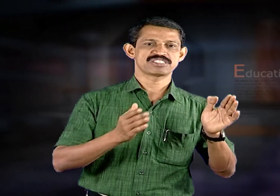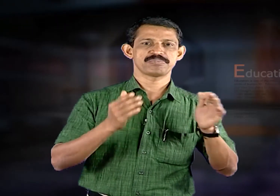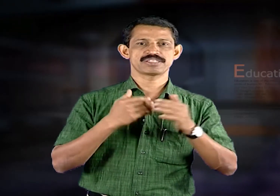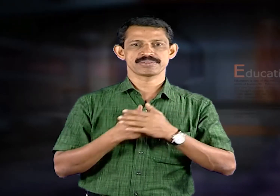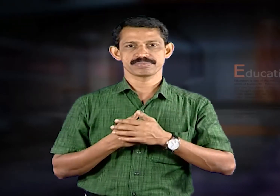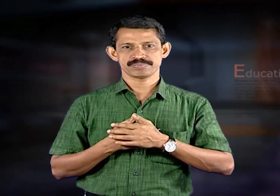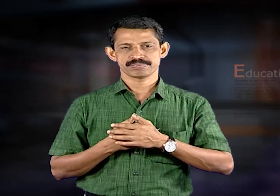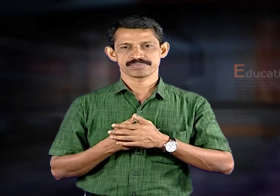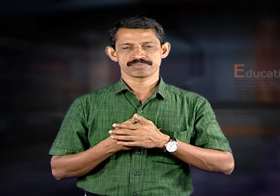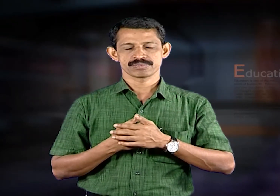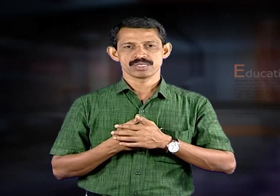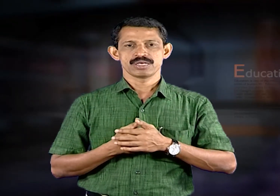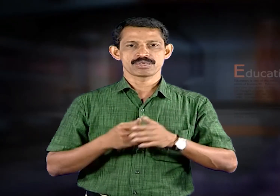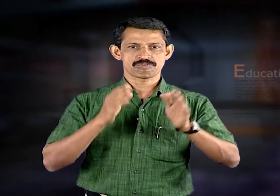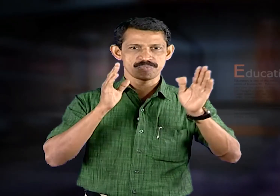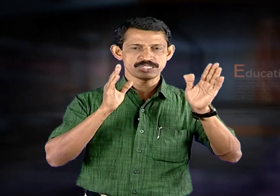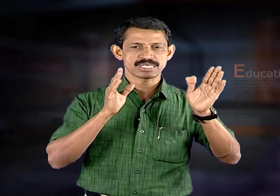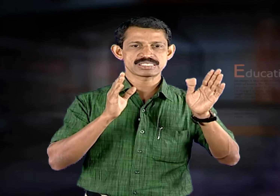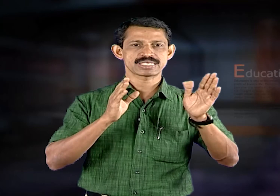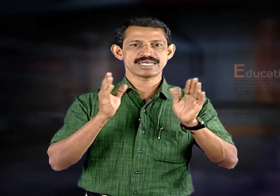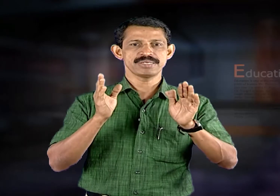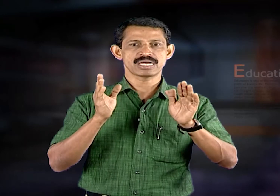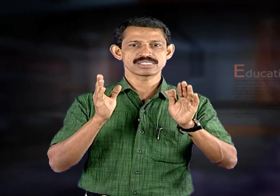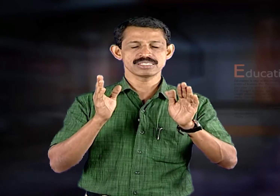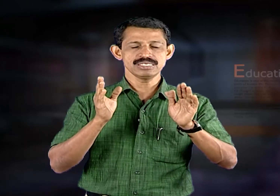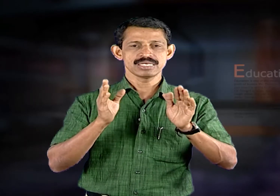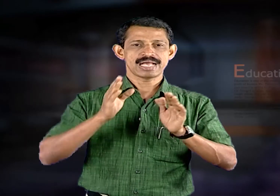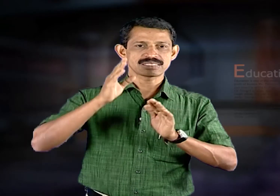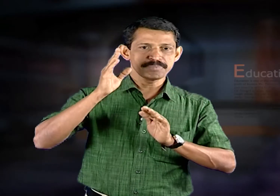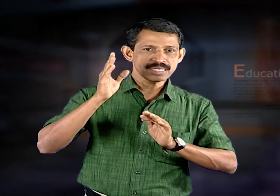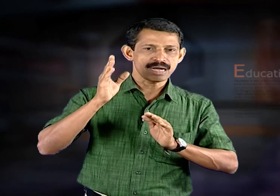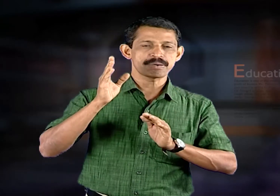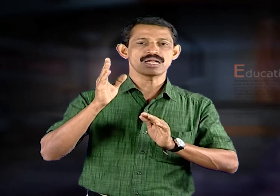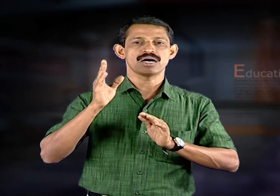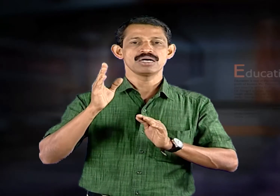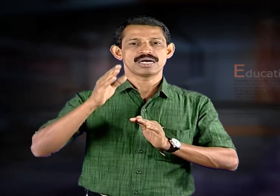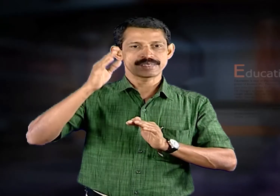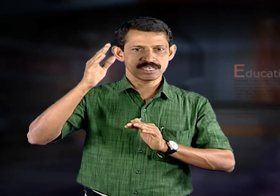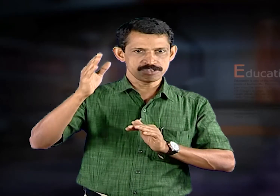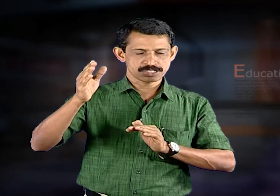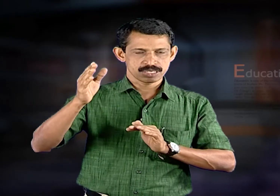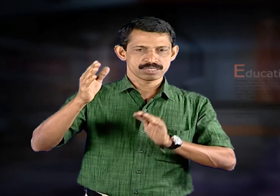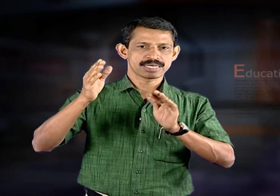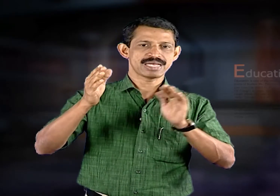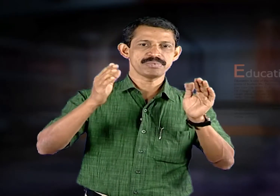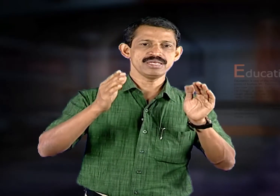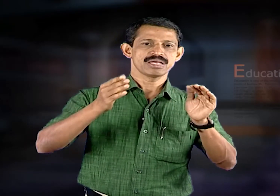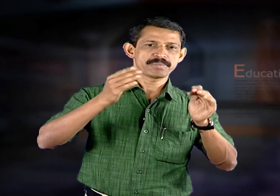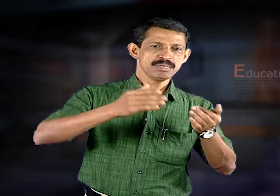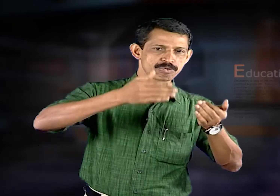participatory. Non-formal education can be considered as a big umbrella under which there can be many